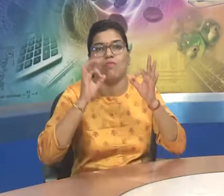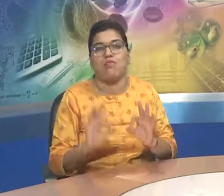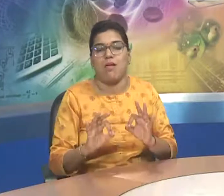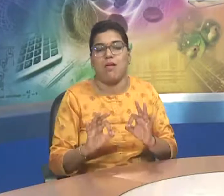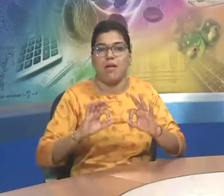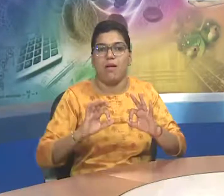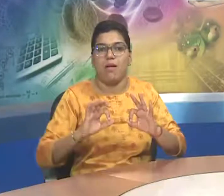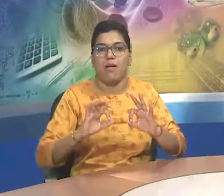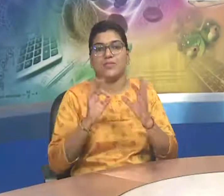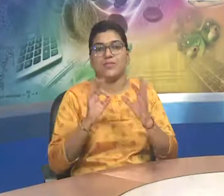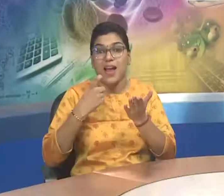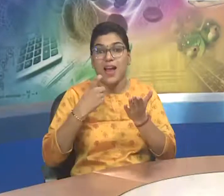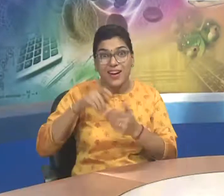He appears to be